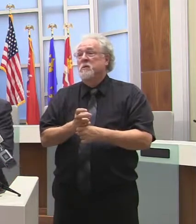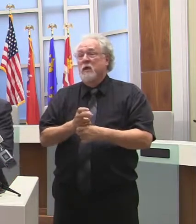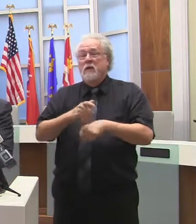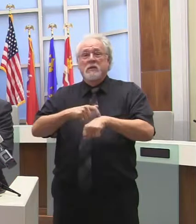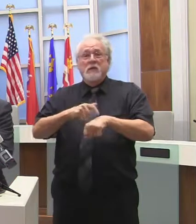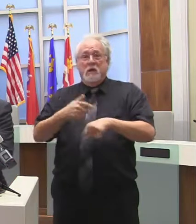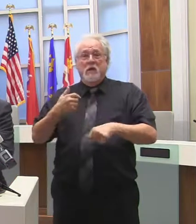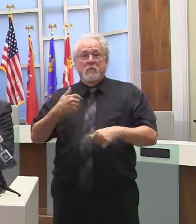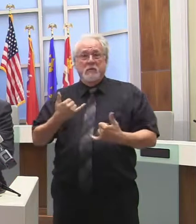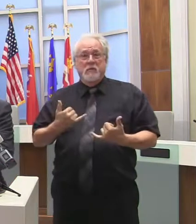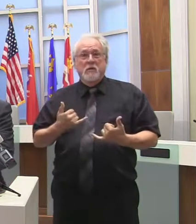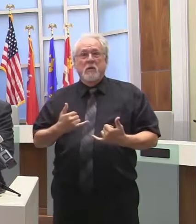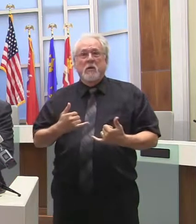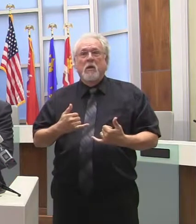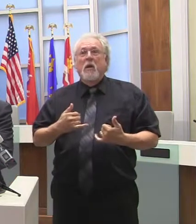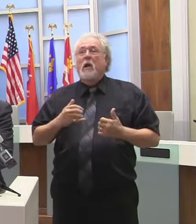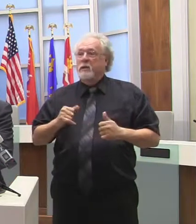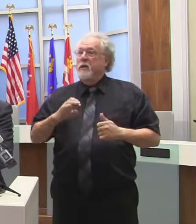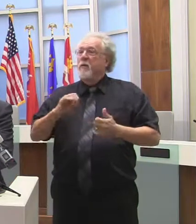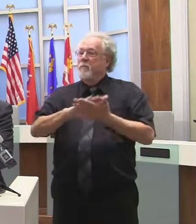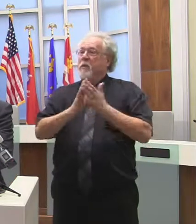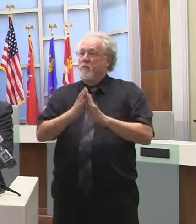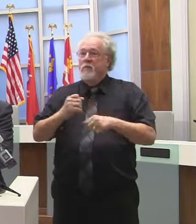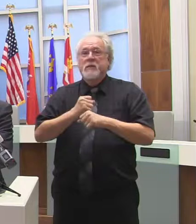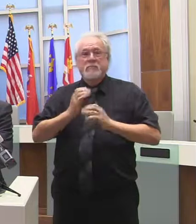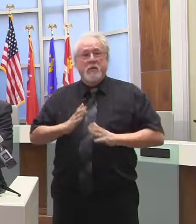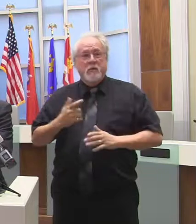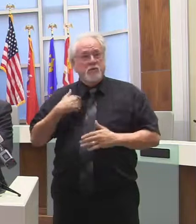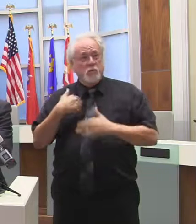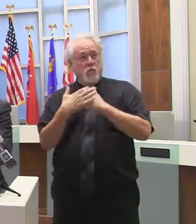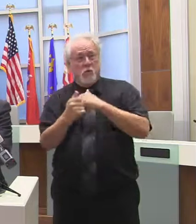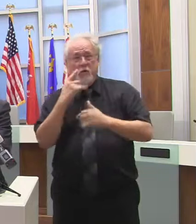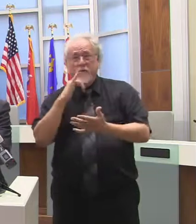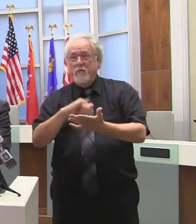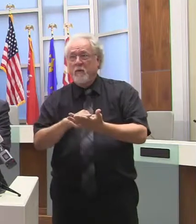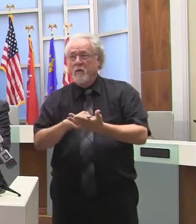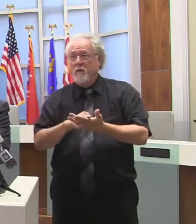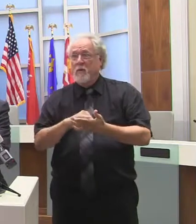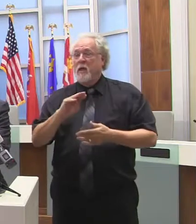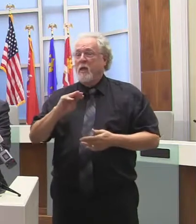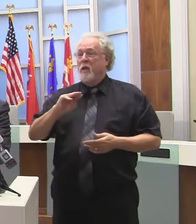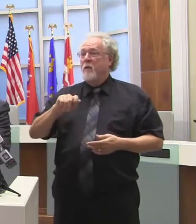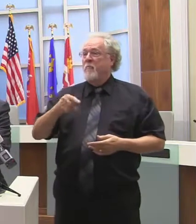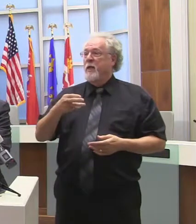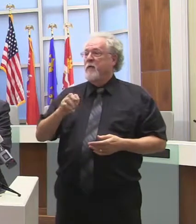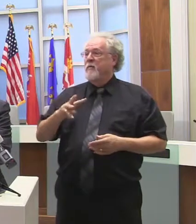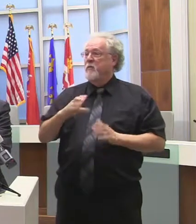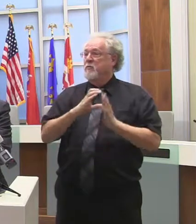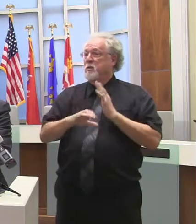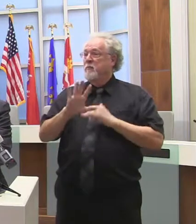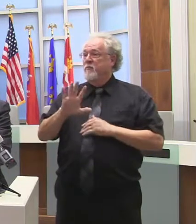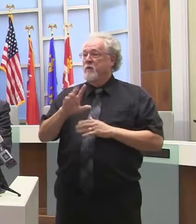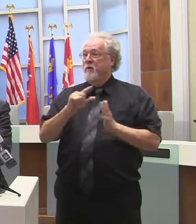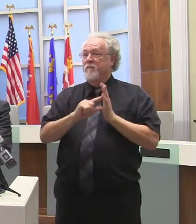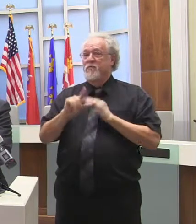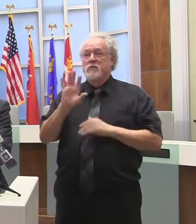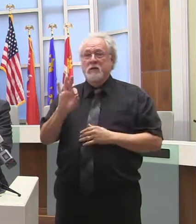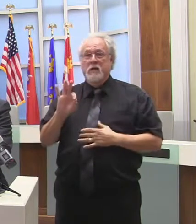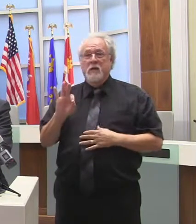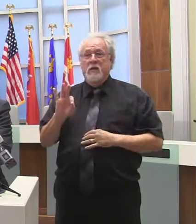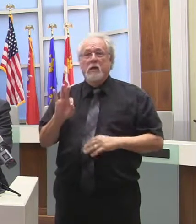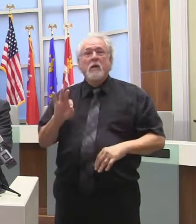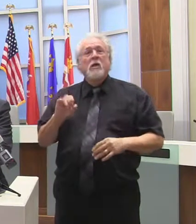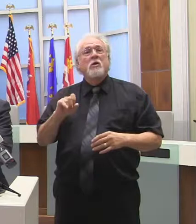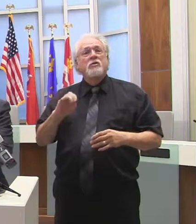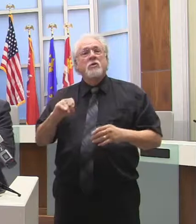times that we're in, to be peacemakers, as we're called to be. In Matthew chapter 5, verse 9,